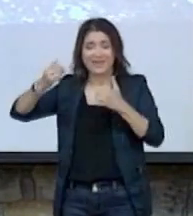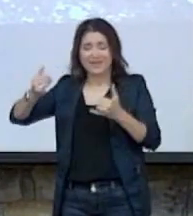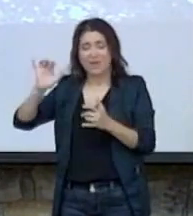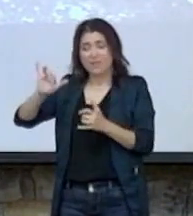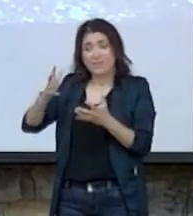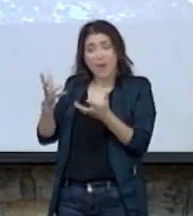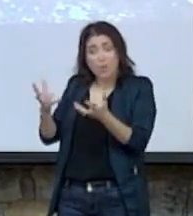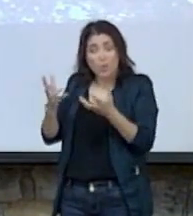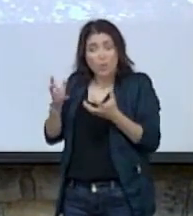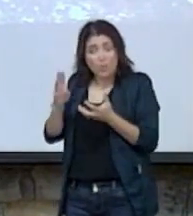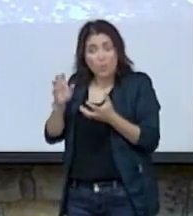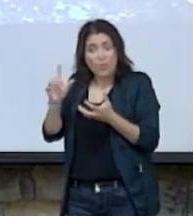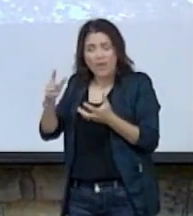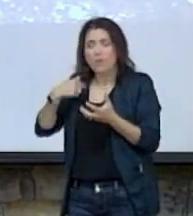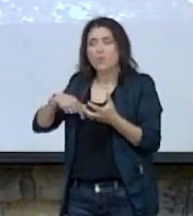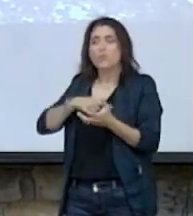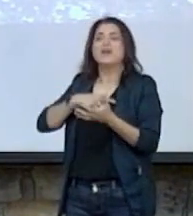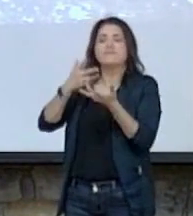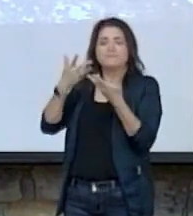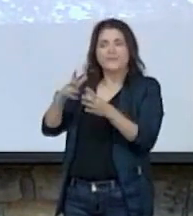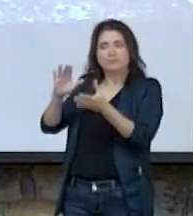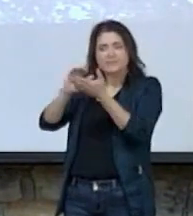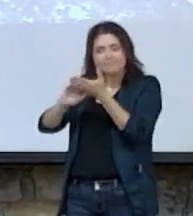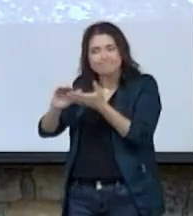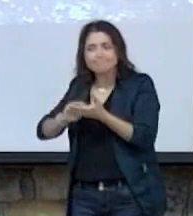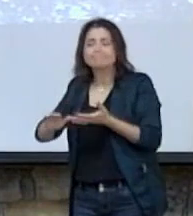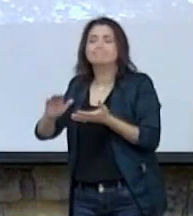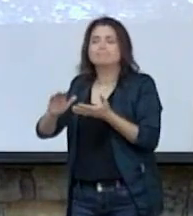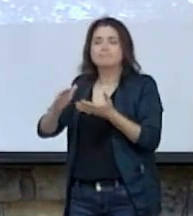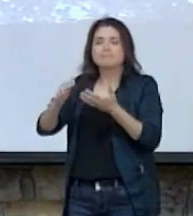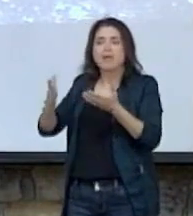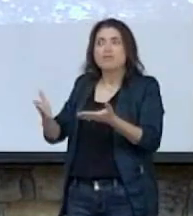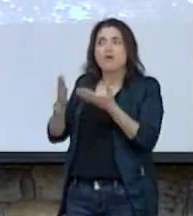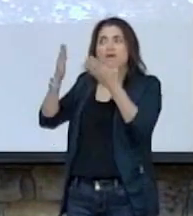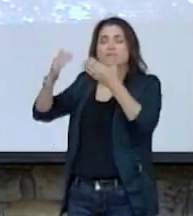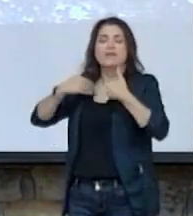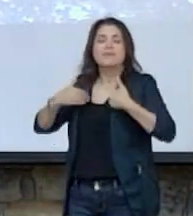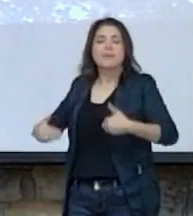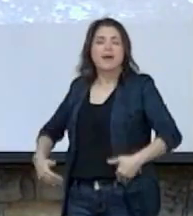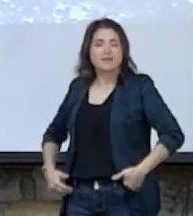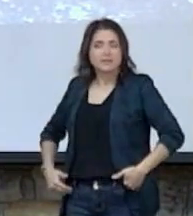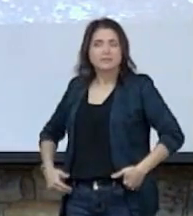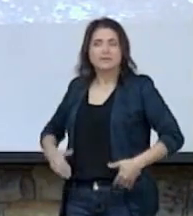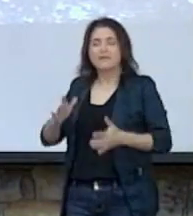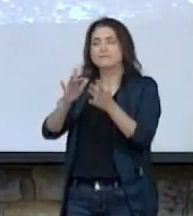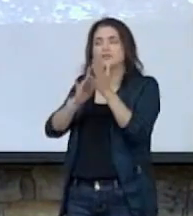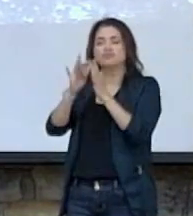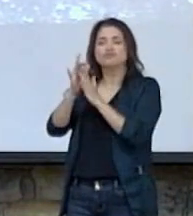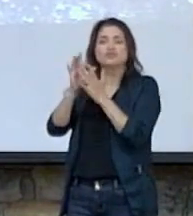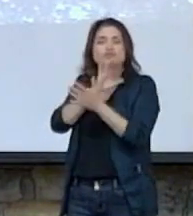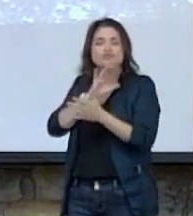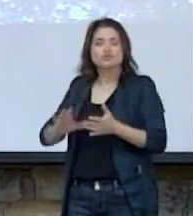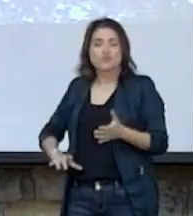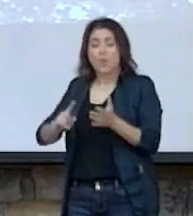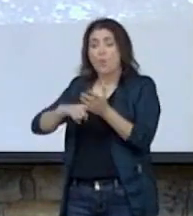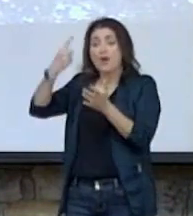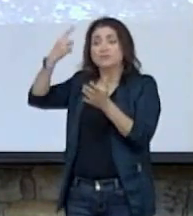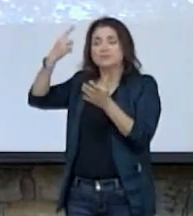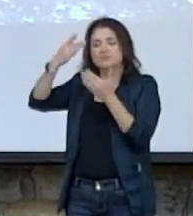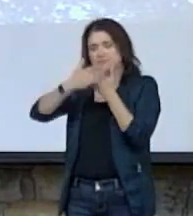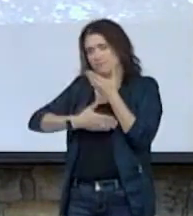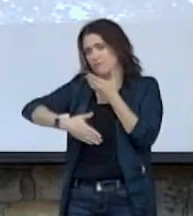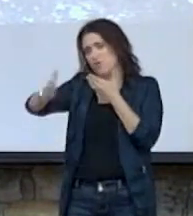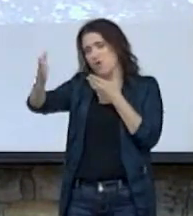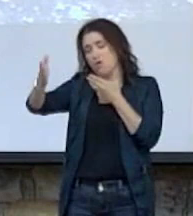been sanctified through the offering of the body of Jesus Christ once for all. You see what he says? He says,